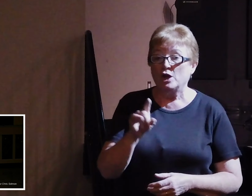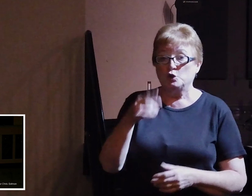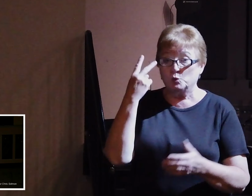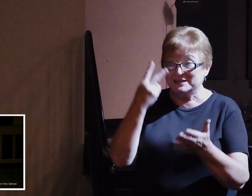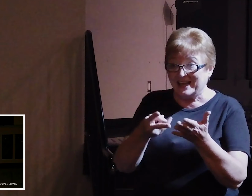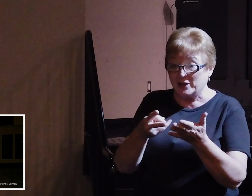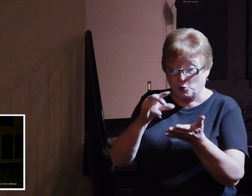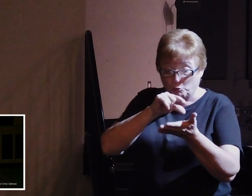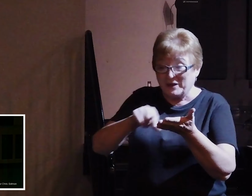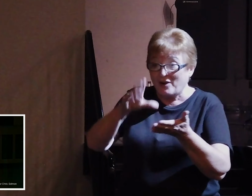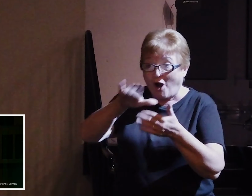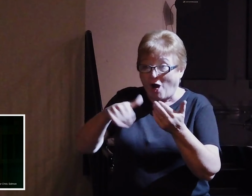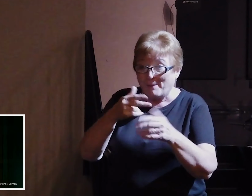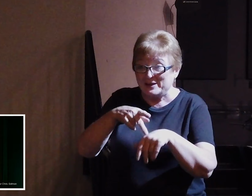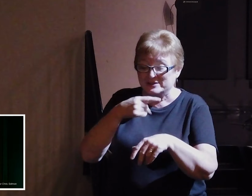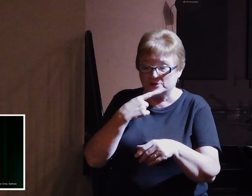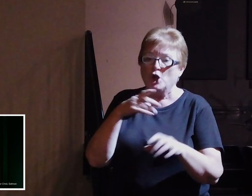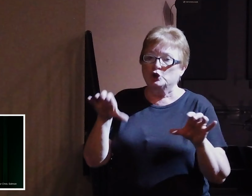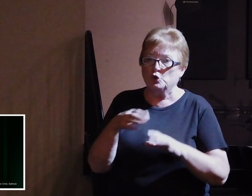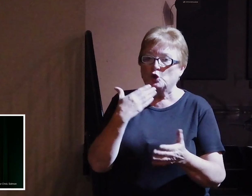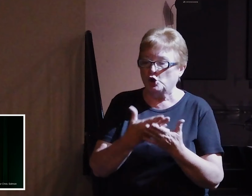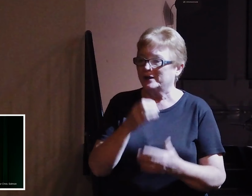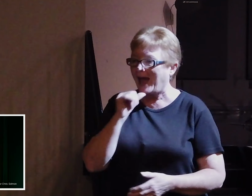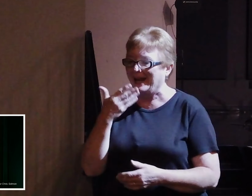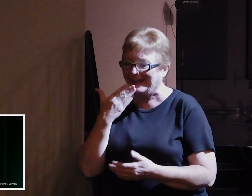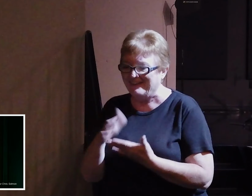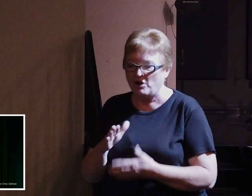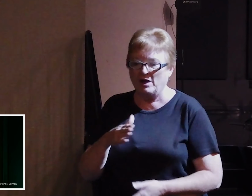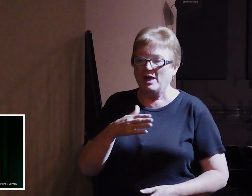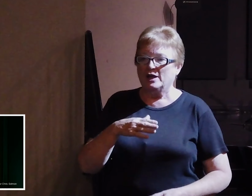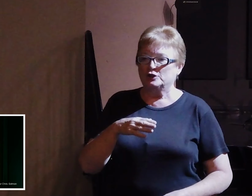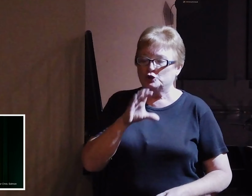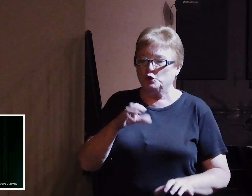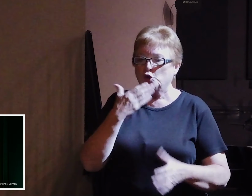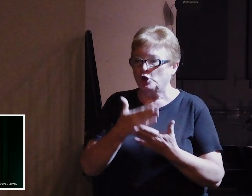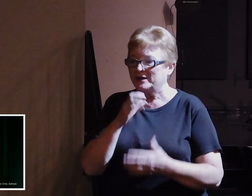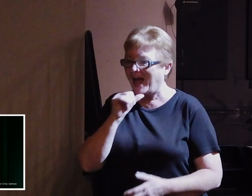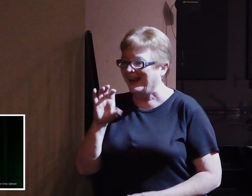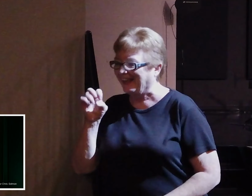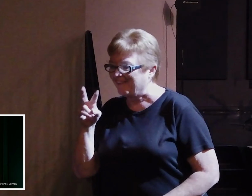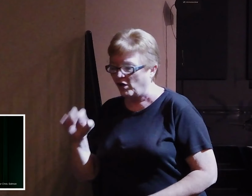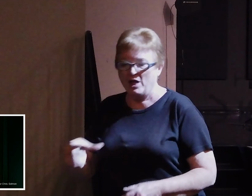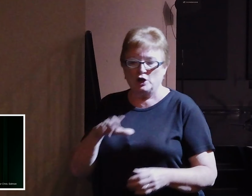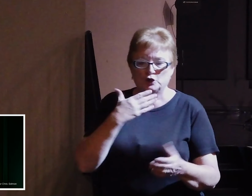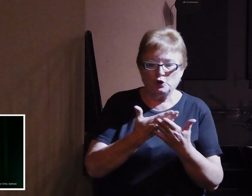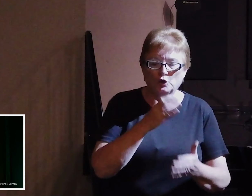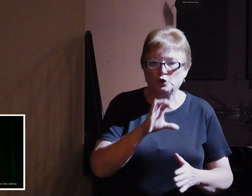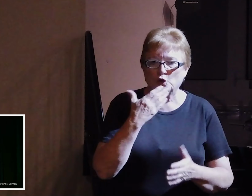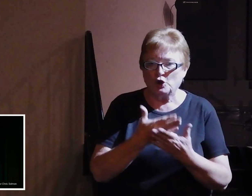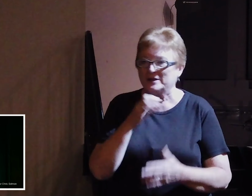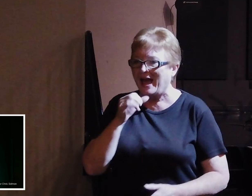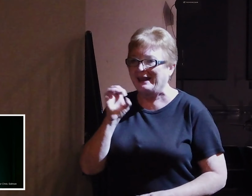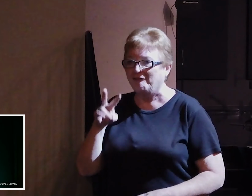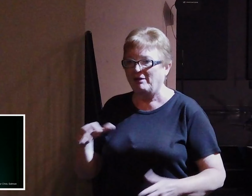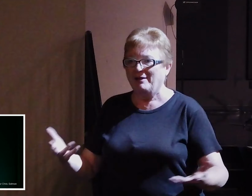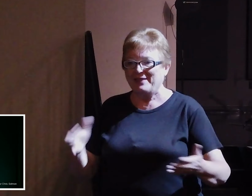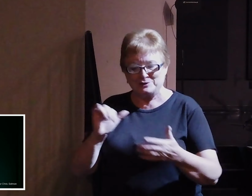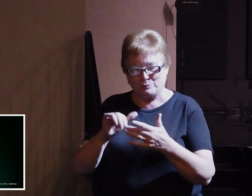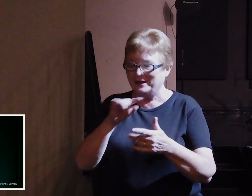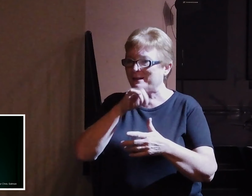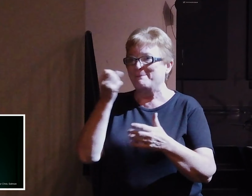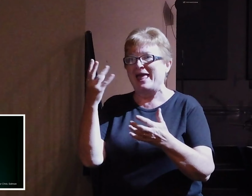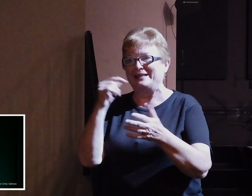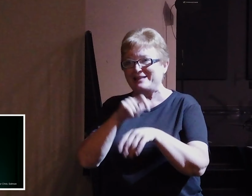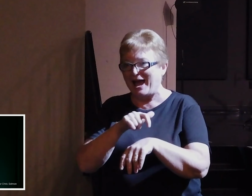and over again. Do good, not evil. Do good, not evil. And you can look and see through Peter all these examples. But here's some four reasons why he presents